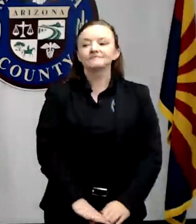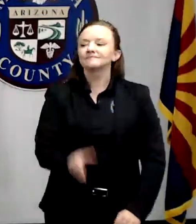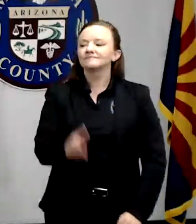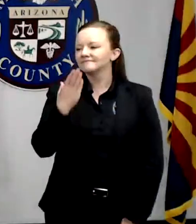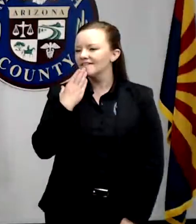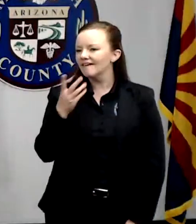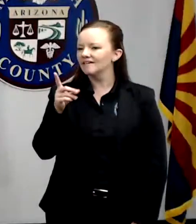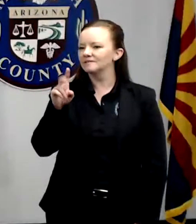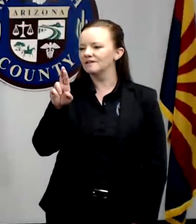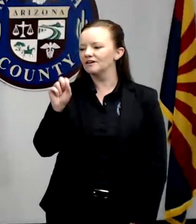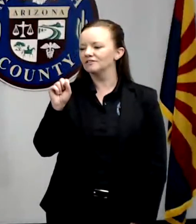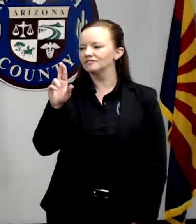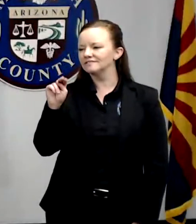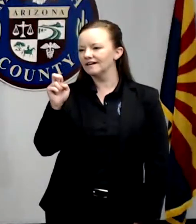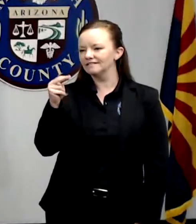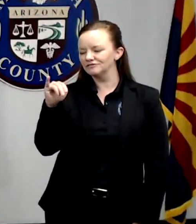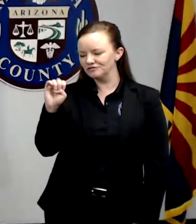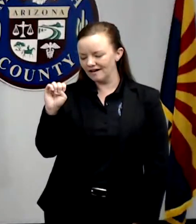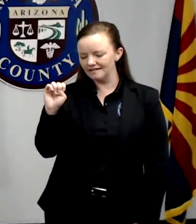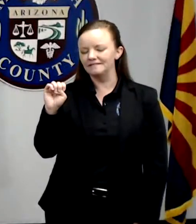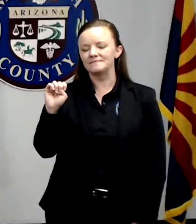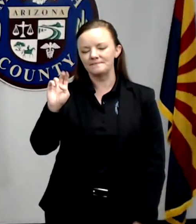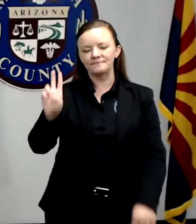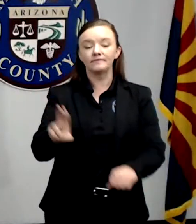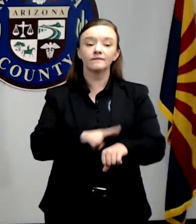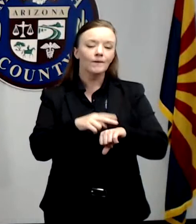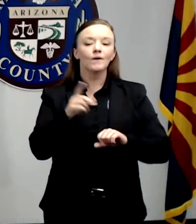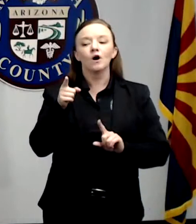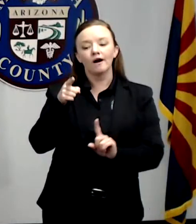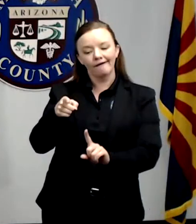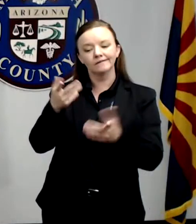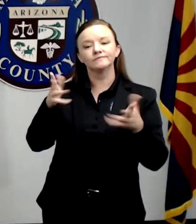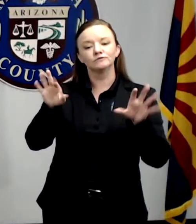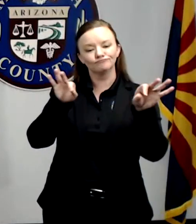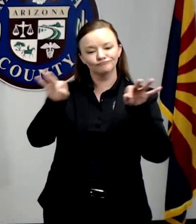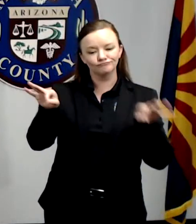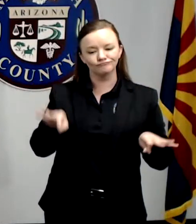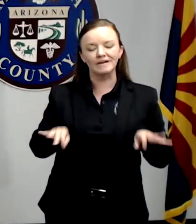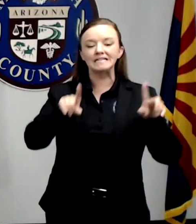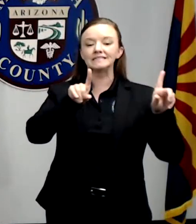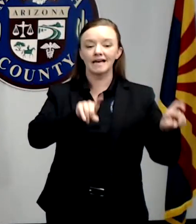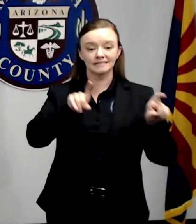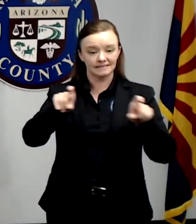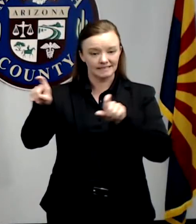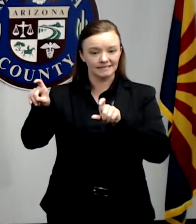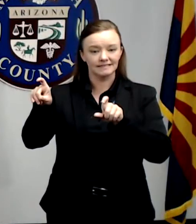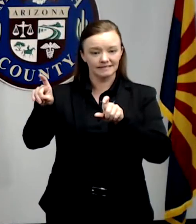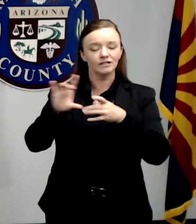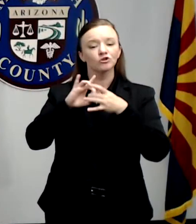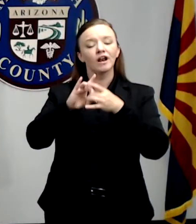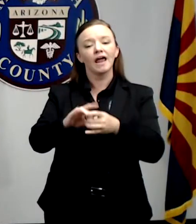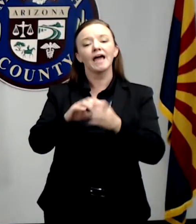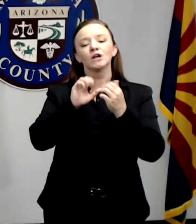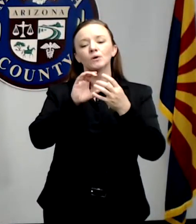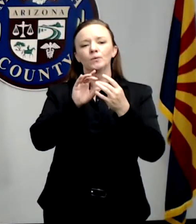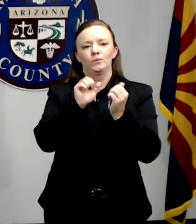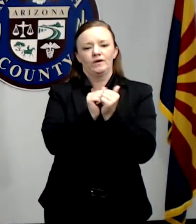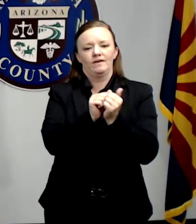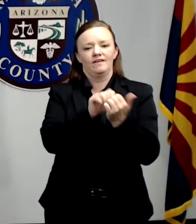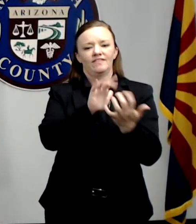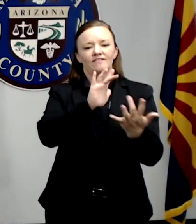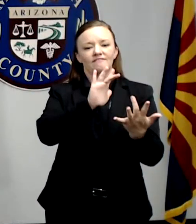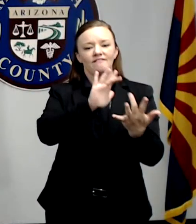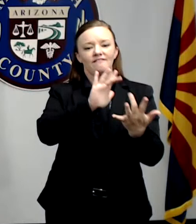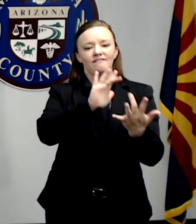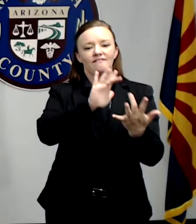Thank you so much, Dr. Sonnenschein. Of course, she talked a little bit about testing and how that's related to contact tracing. All these